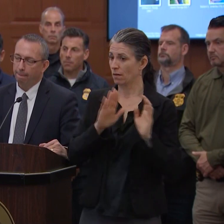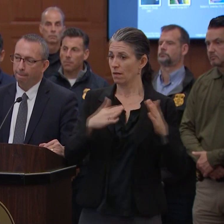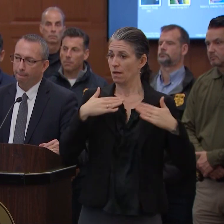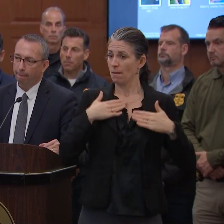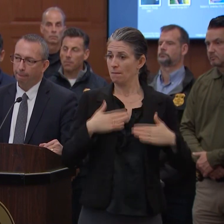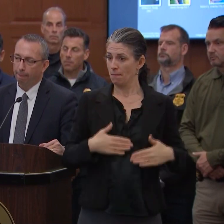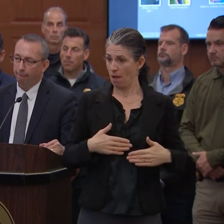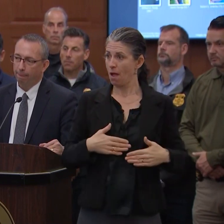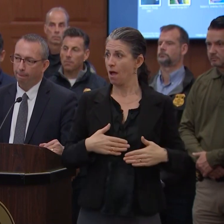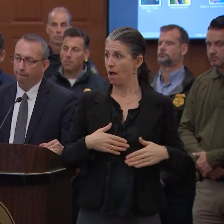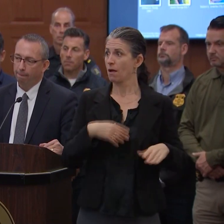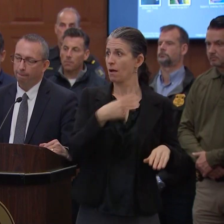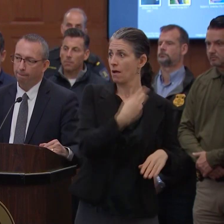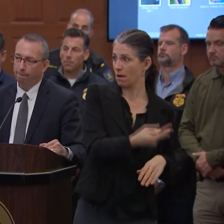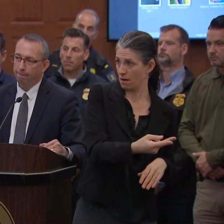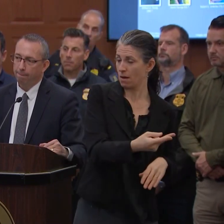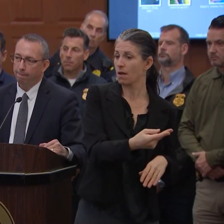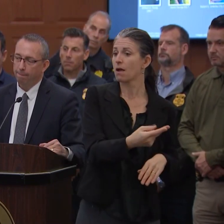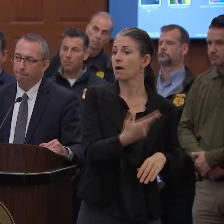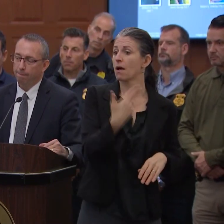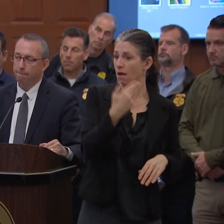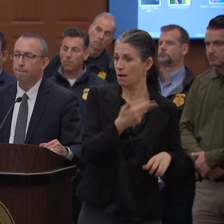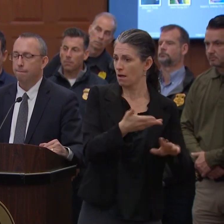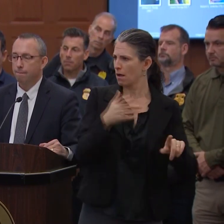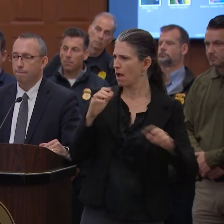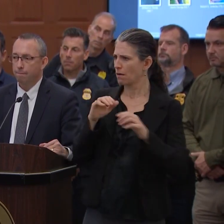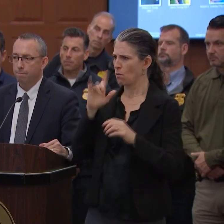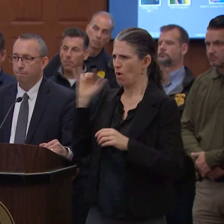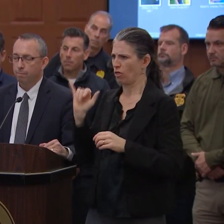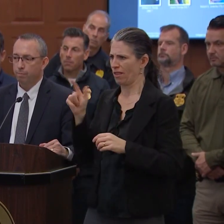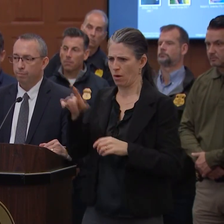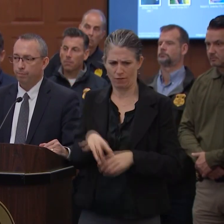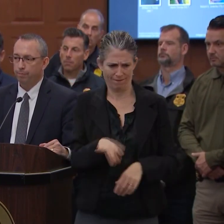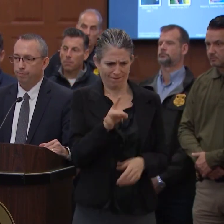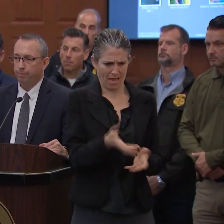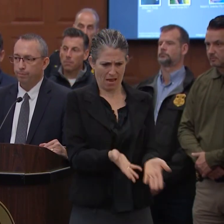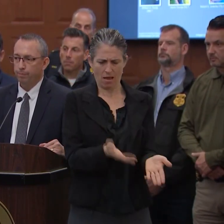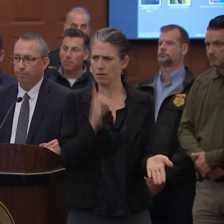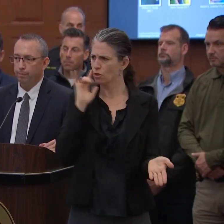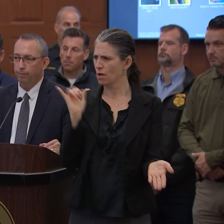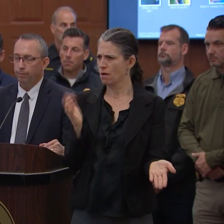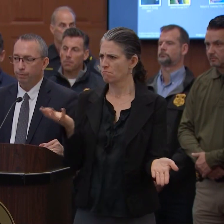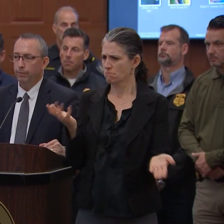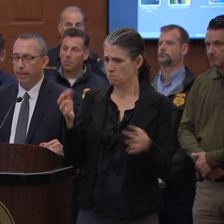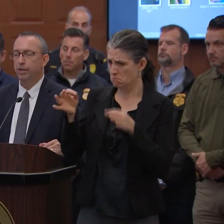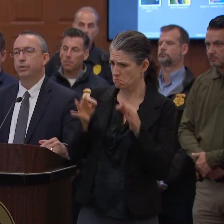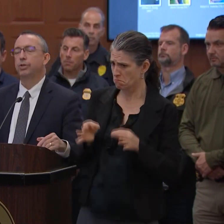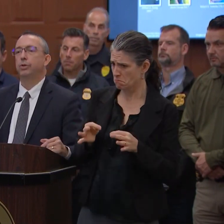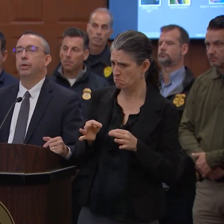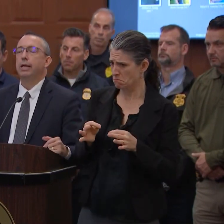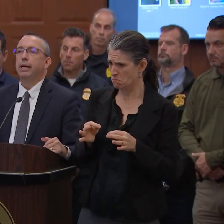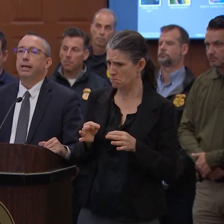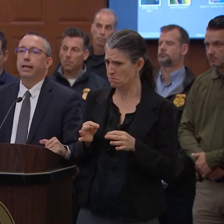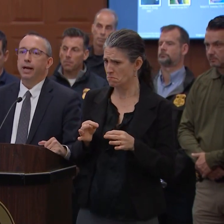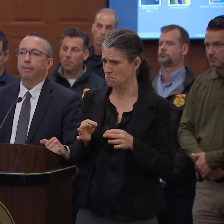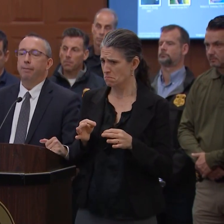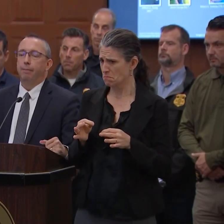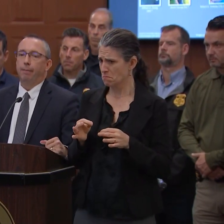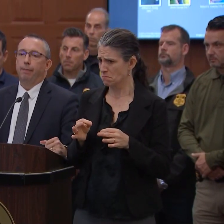wound, the condition of the body when you found it, the actual discovery of finding him in that trailer? Yeah, sure. So,